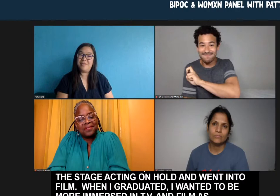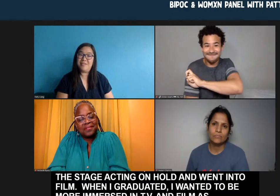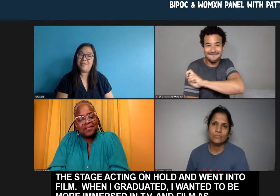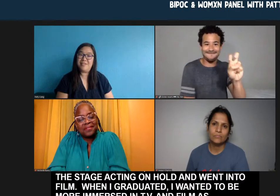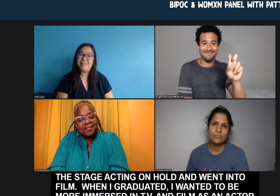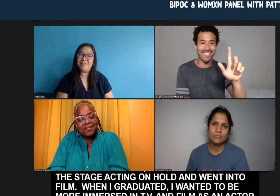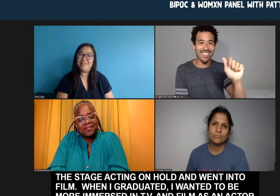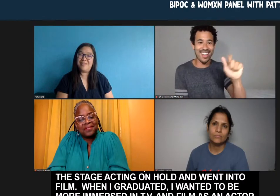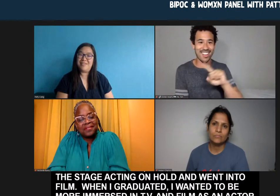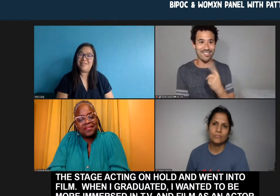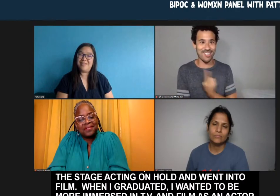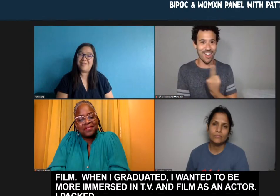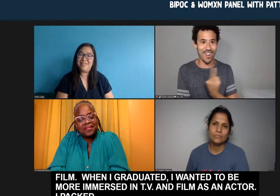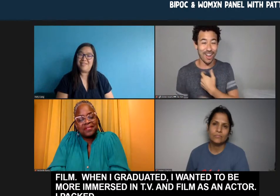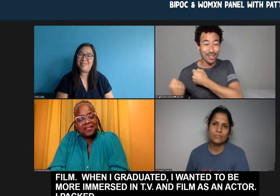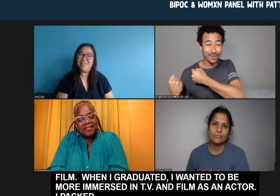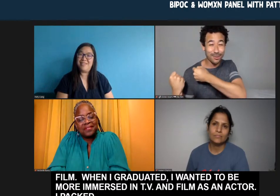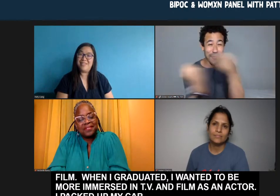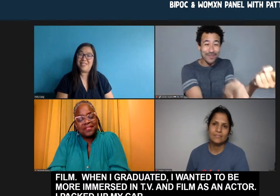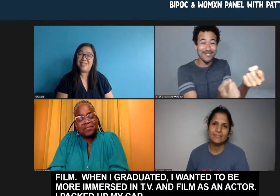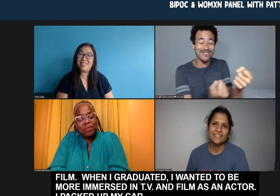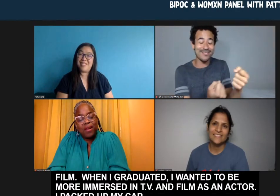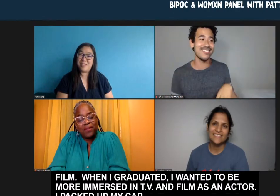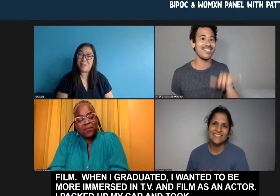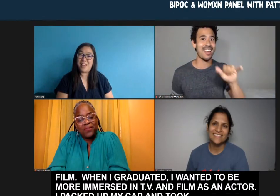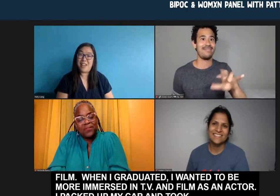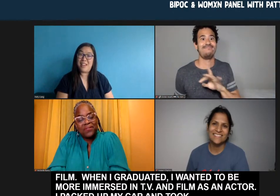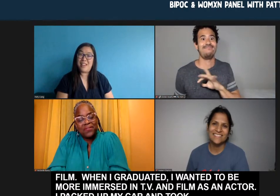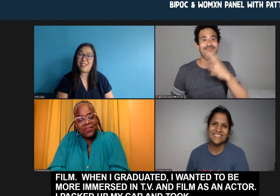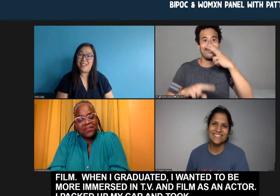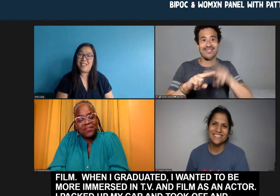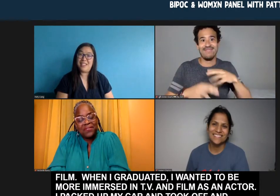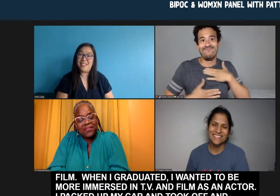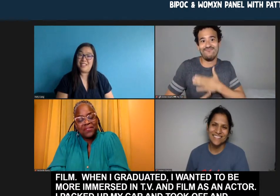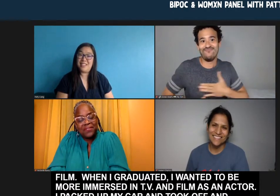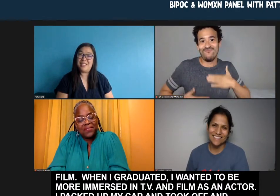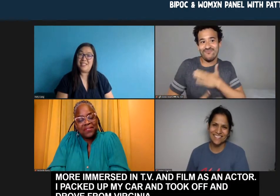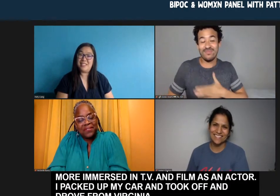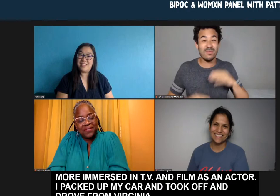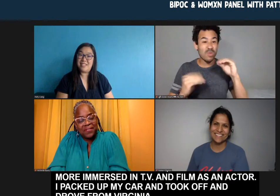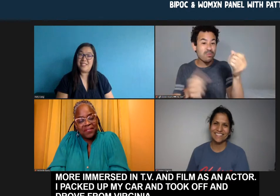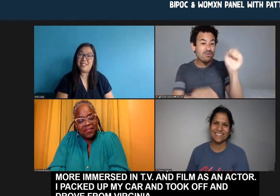I drove from Virginia to LA and all by myself. I made the trek over and it was really fun